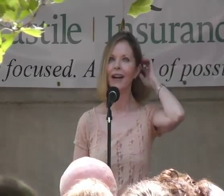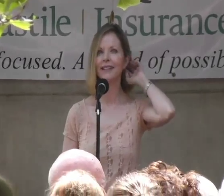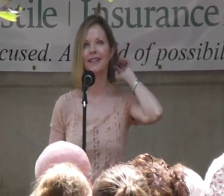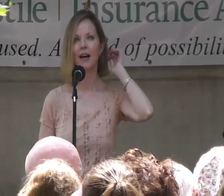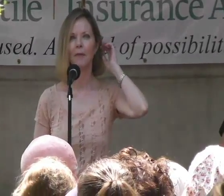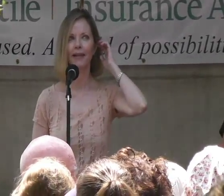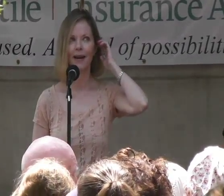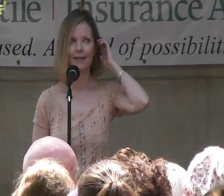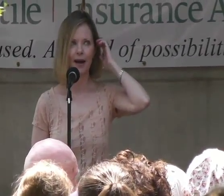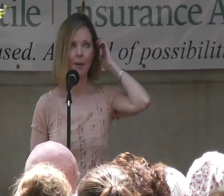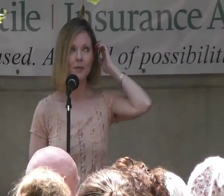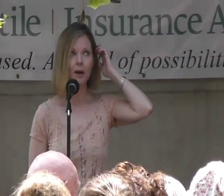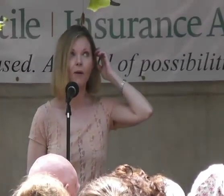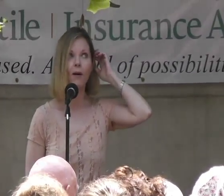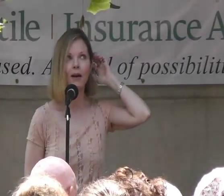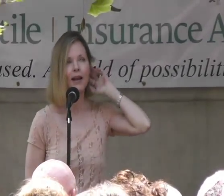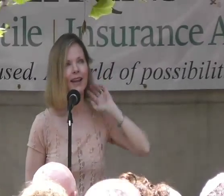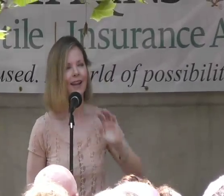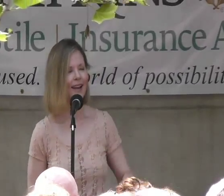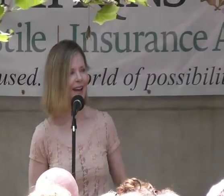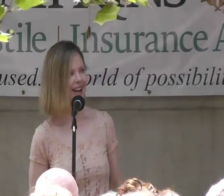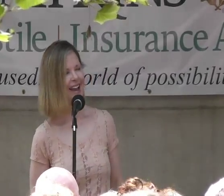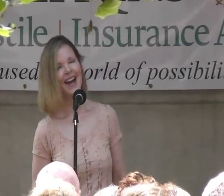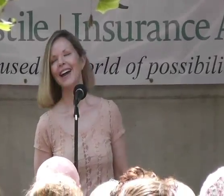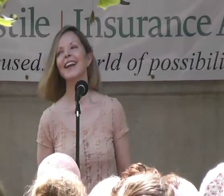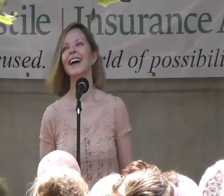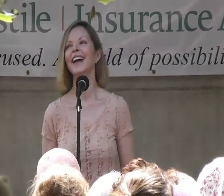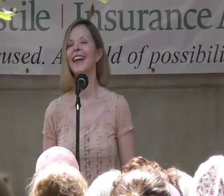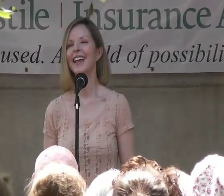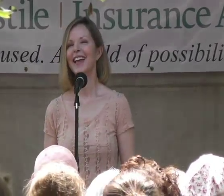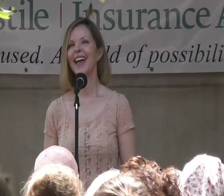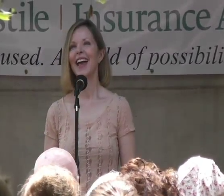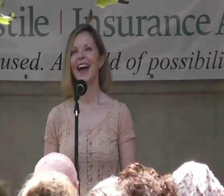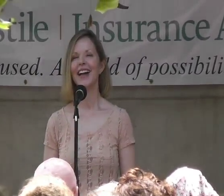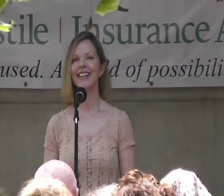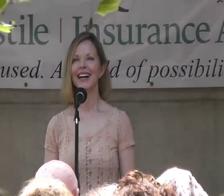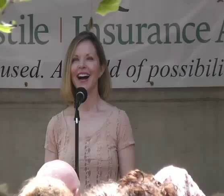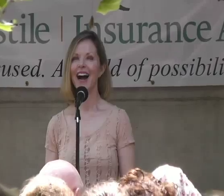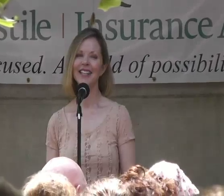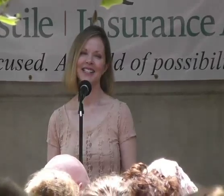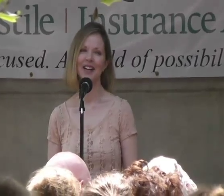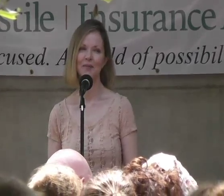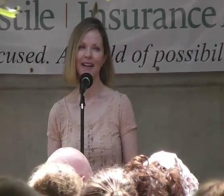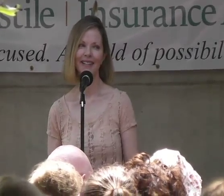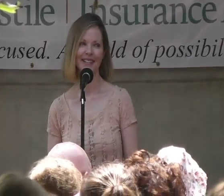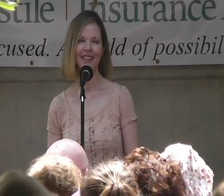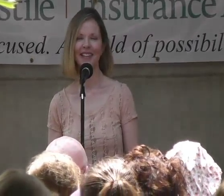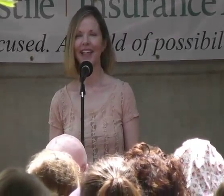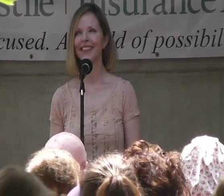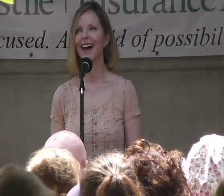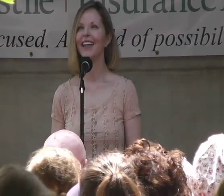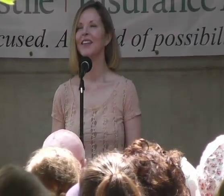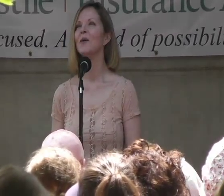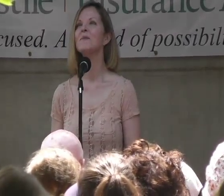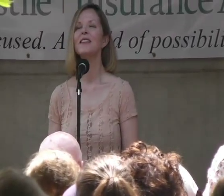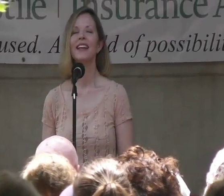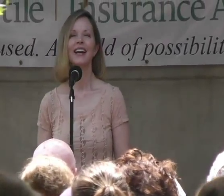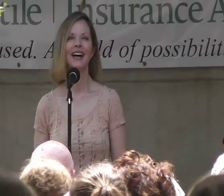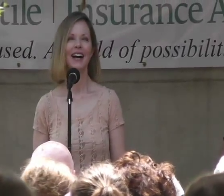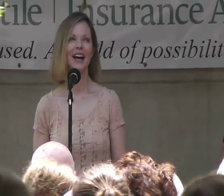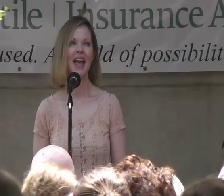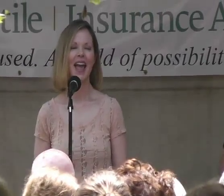I practiced on my Lhasa Apso. And I didn't tell Mike, look at that,